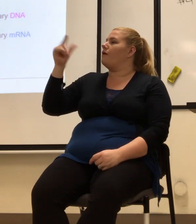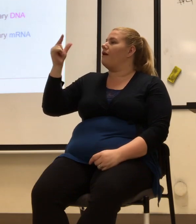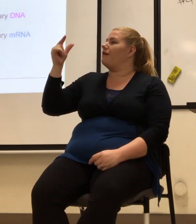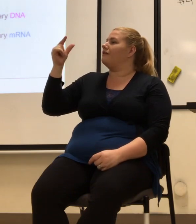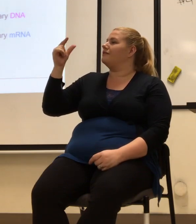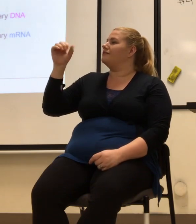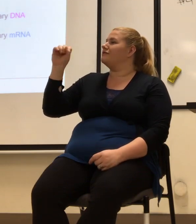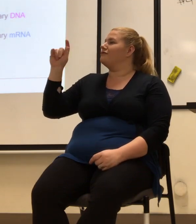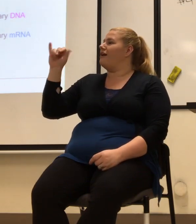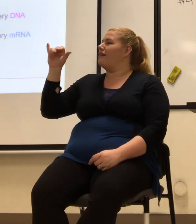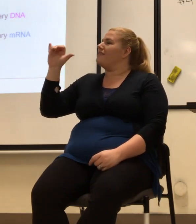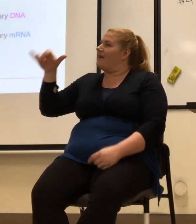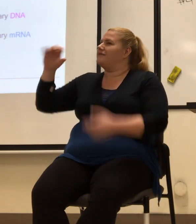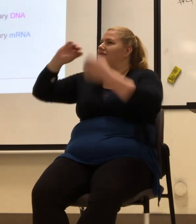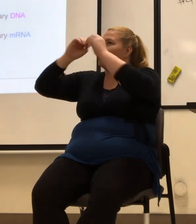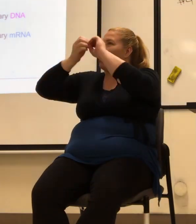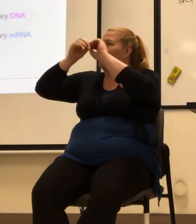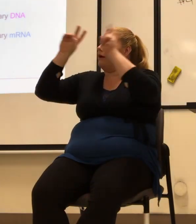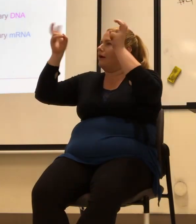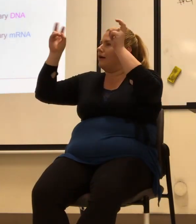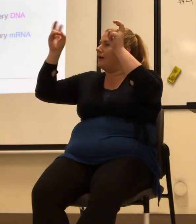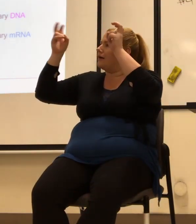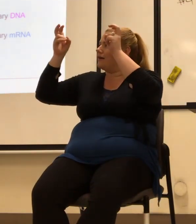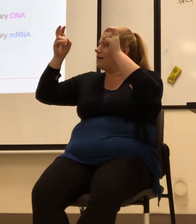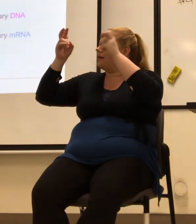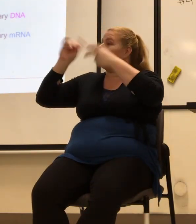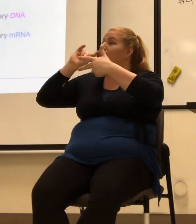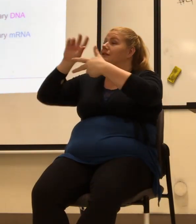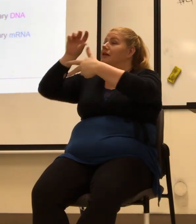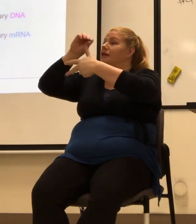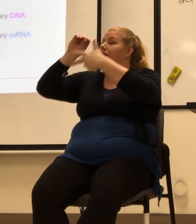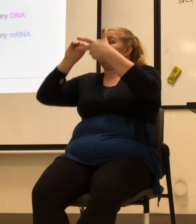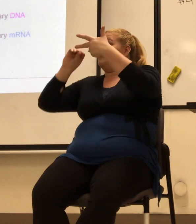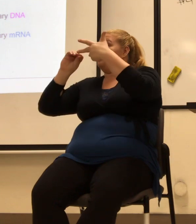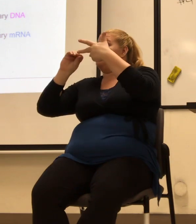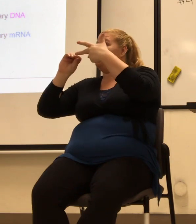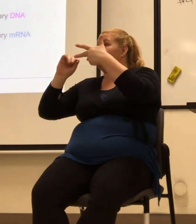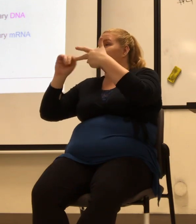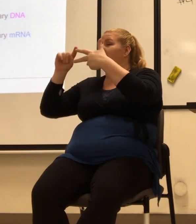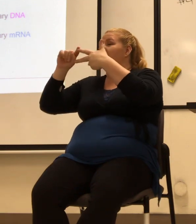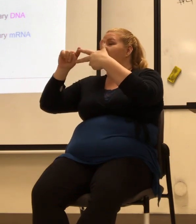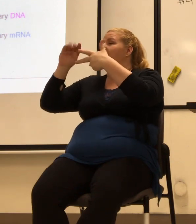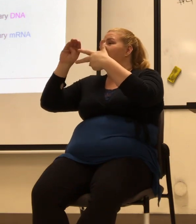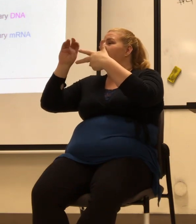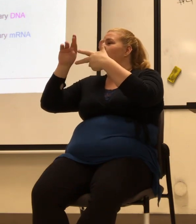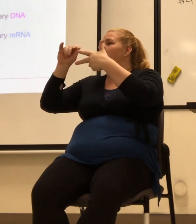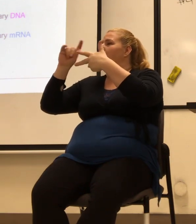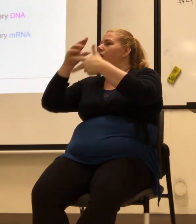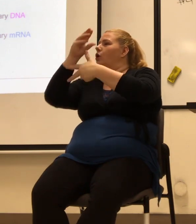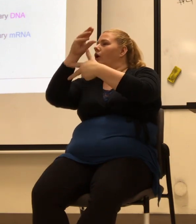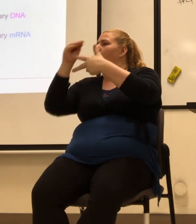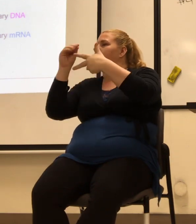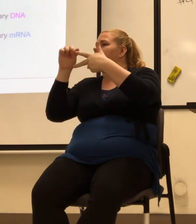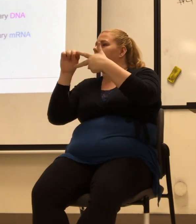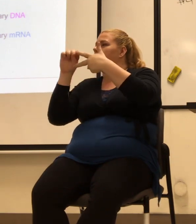strand. Because when you actually make your mRNA, you're basically copying the other strand,